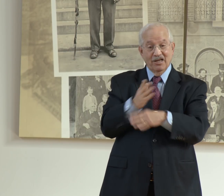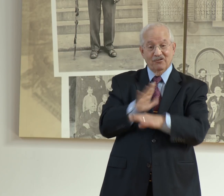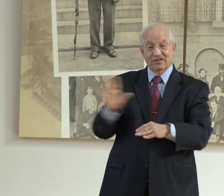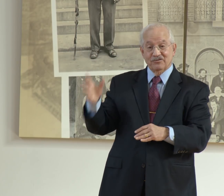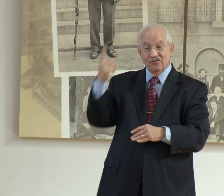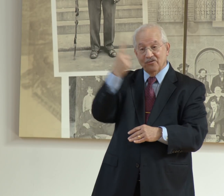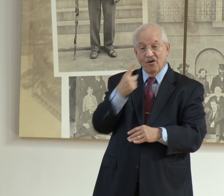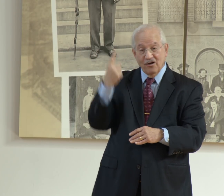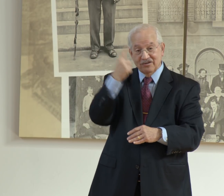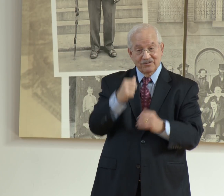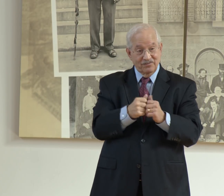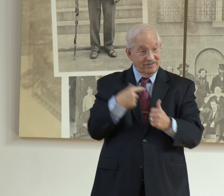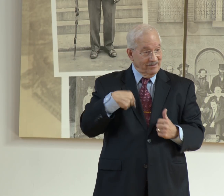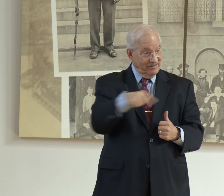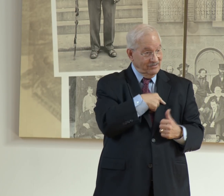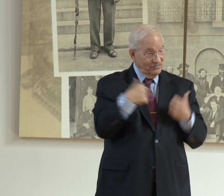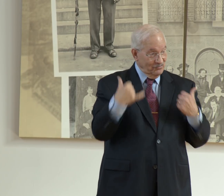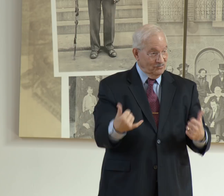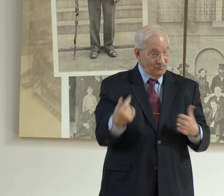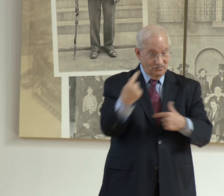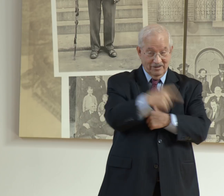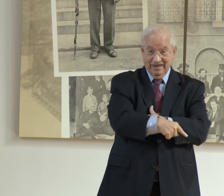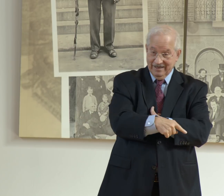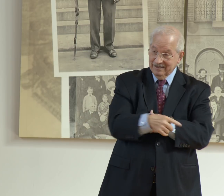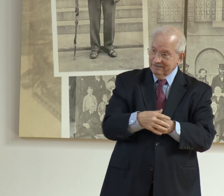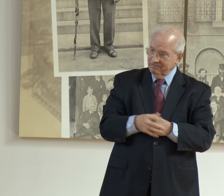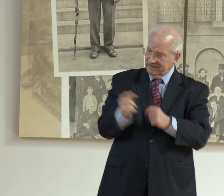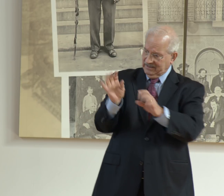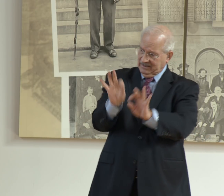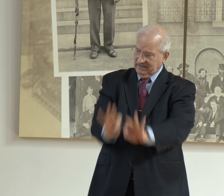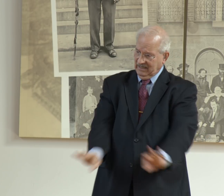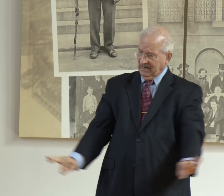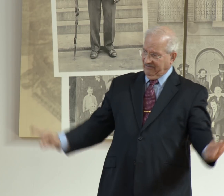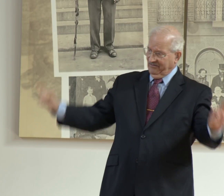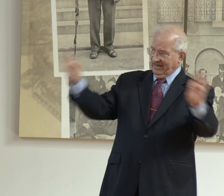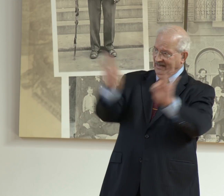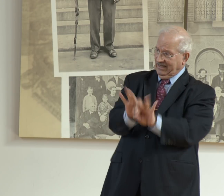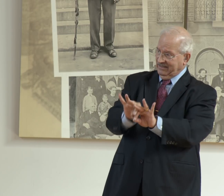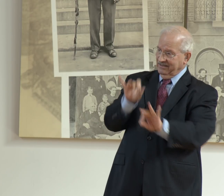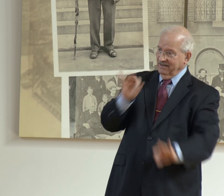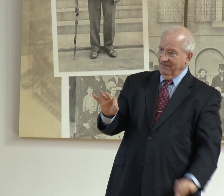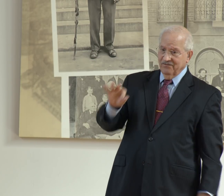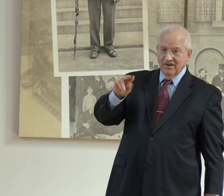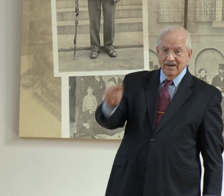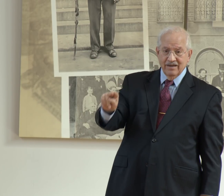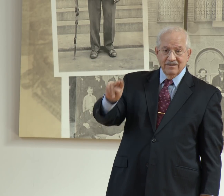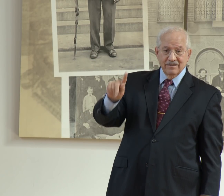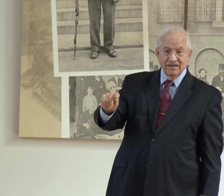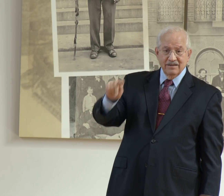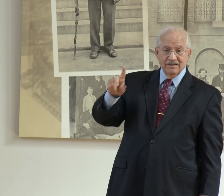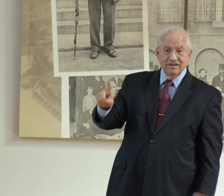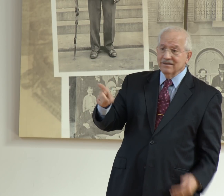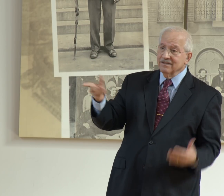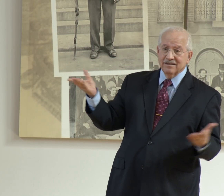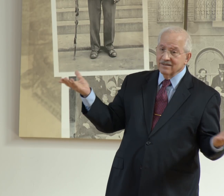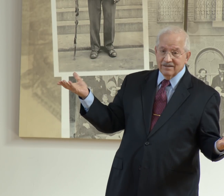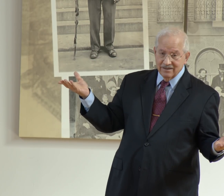David Hayes shared his thoughts with us by saying, "The significant work